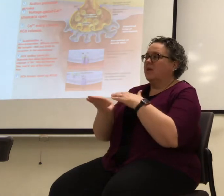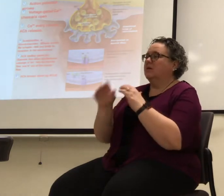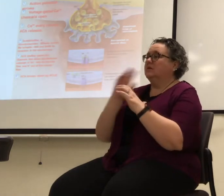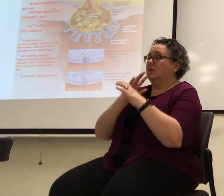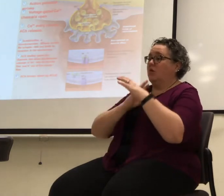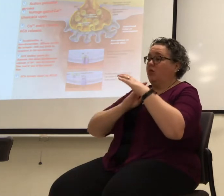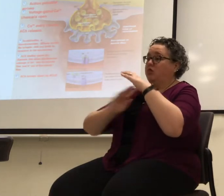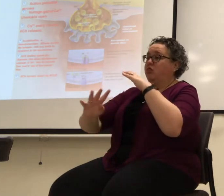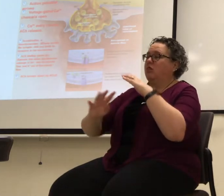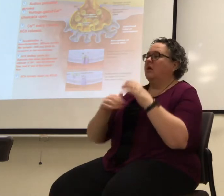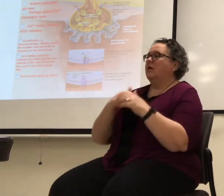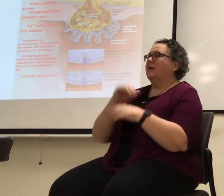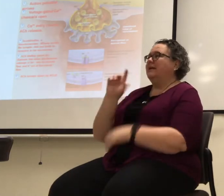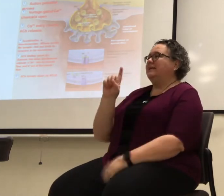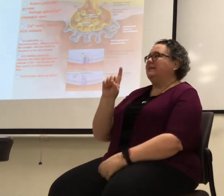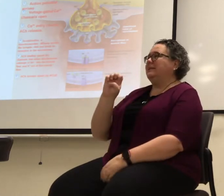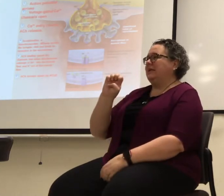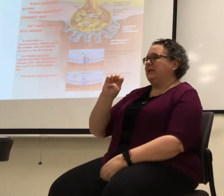depolarizes